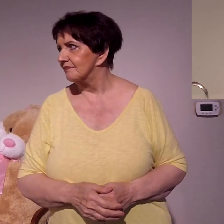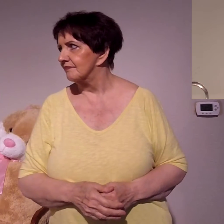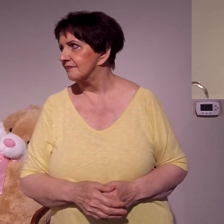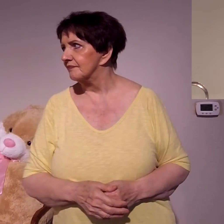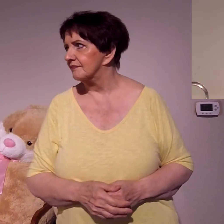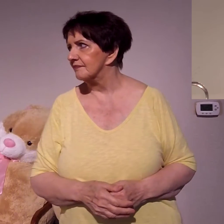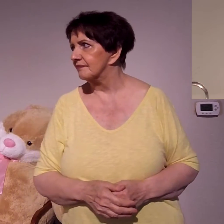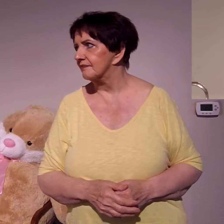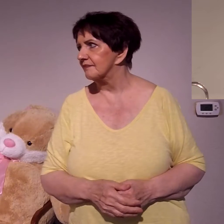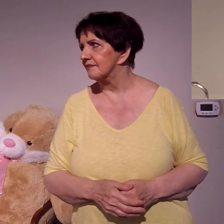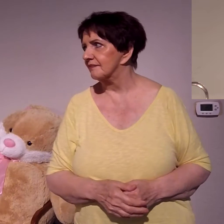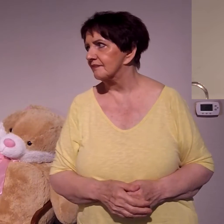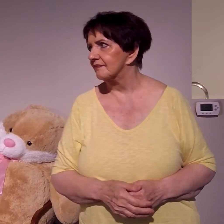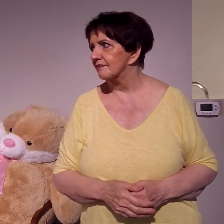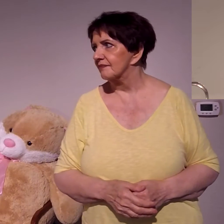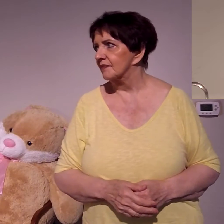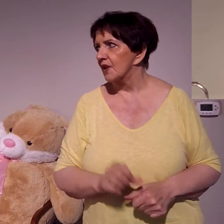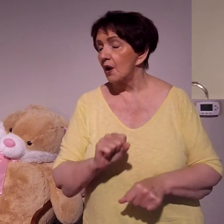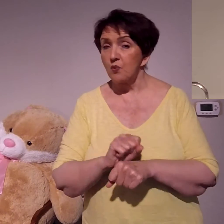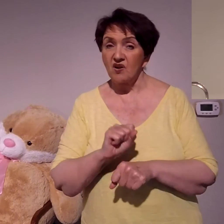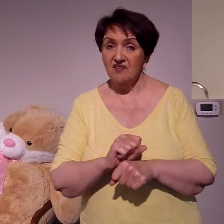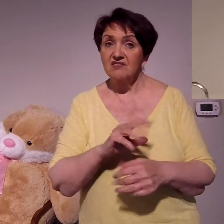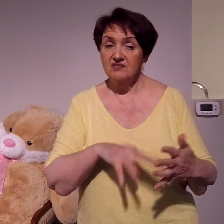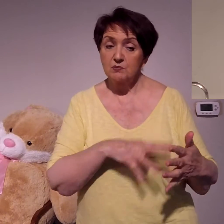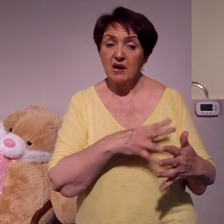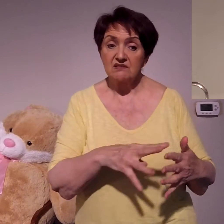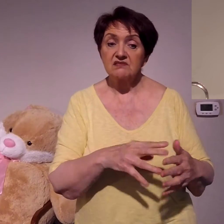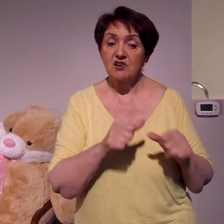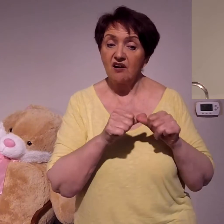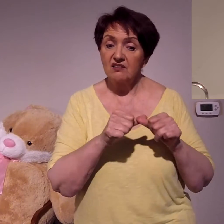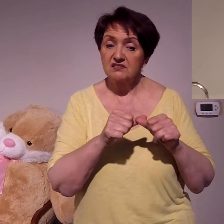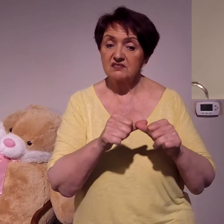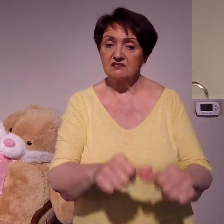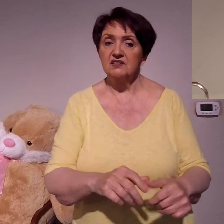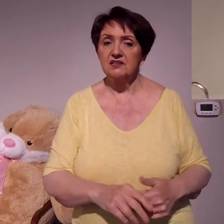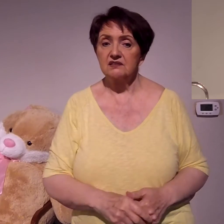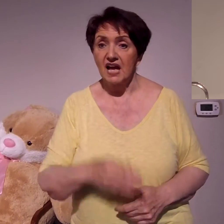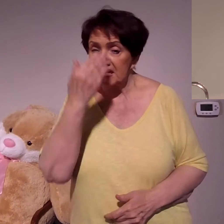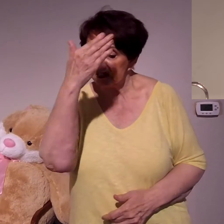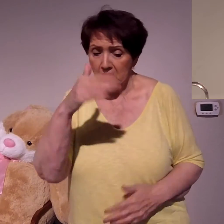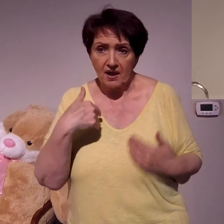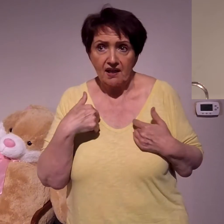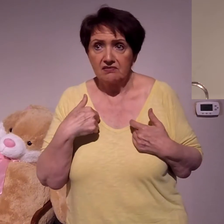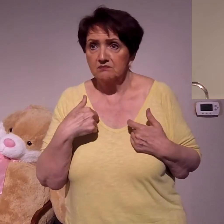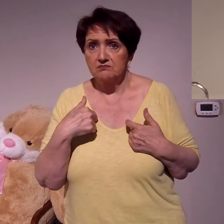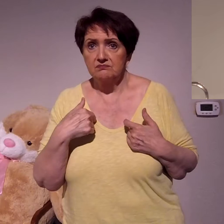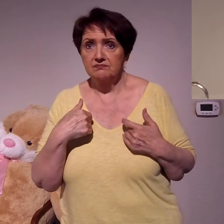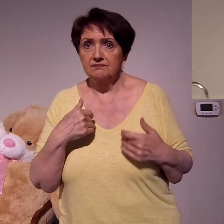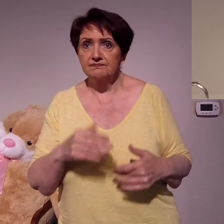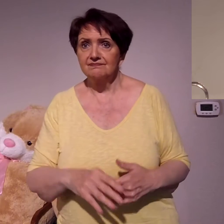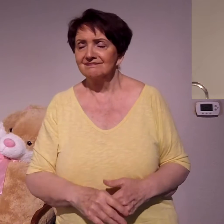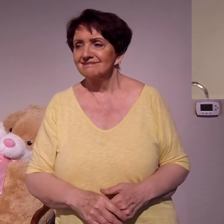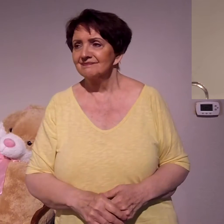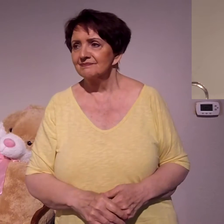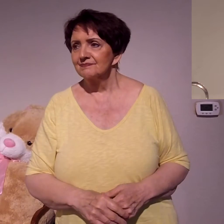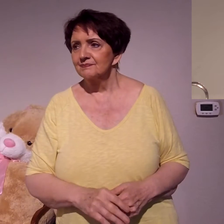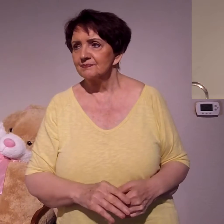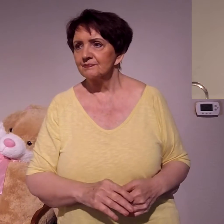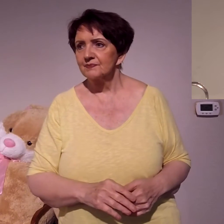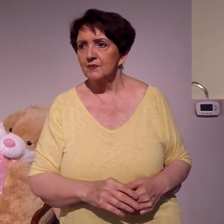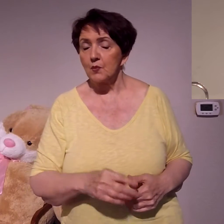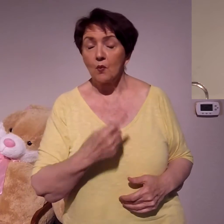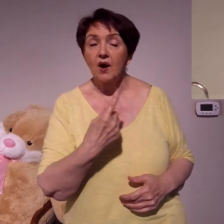I constantly work on these patterns that I didn't know for a long time that I had. So one that I'll bring